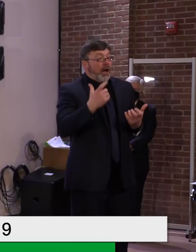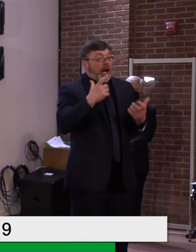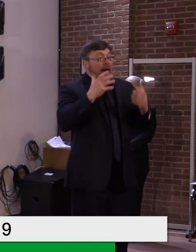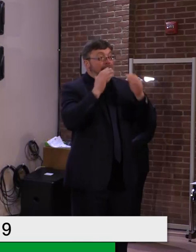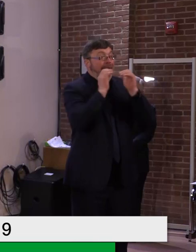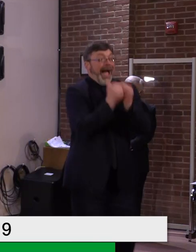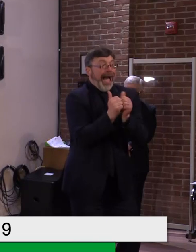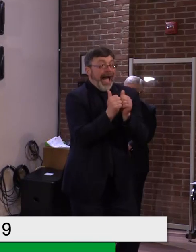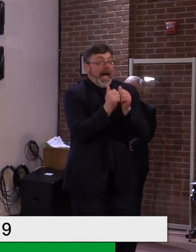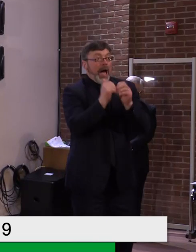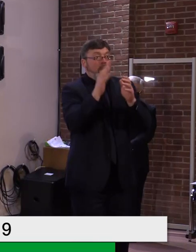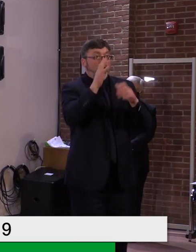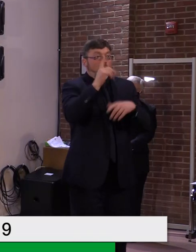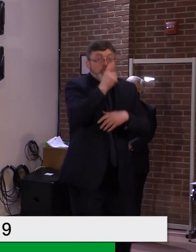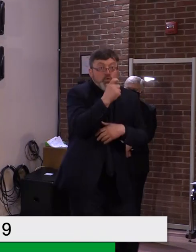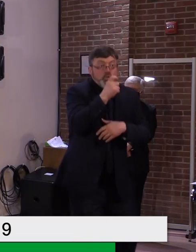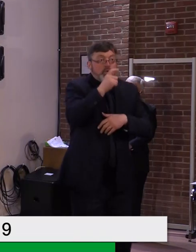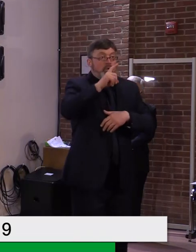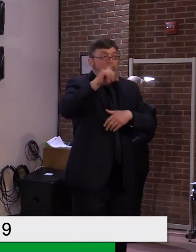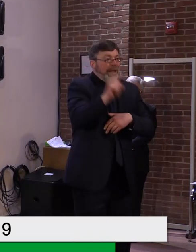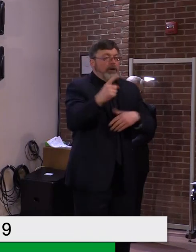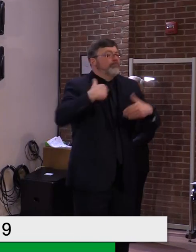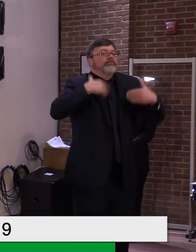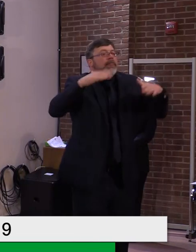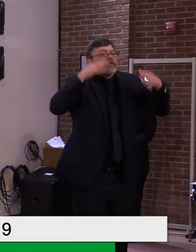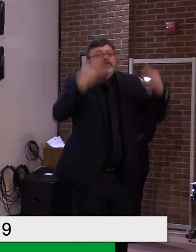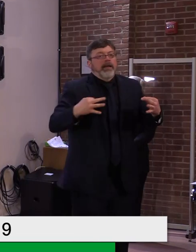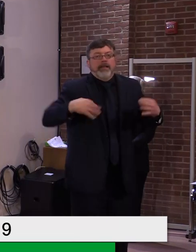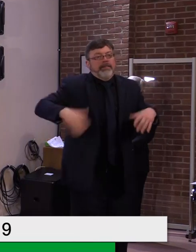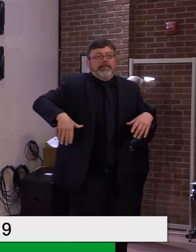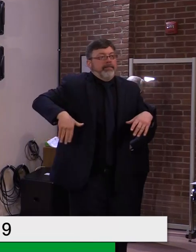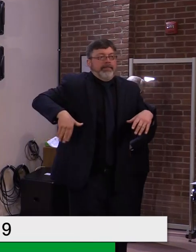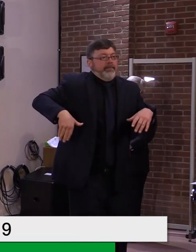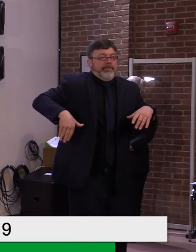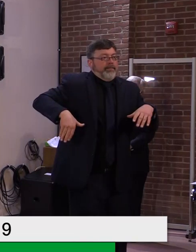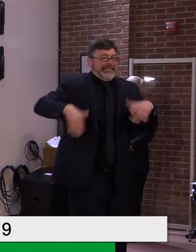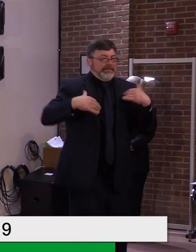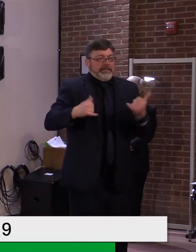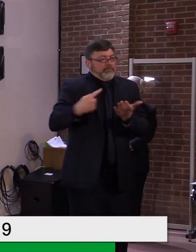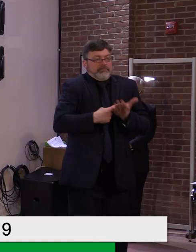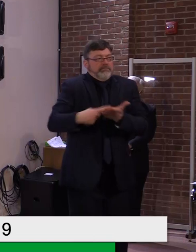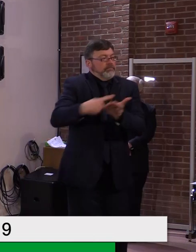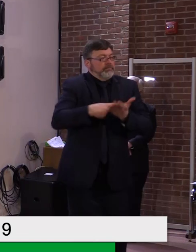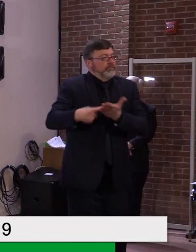But we have some time, because between now and April 19th,